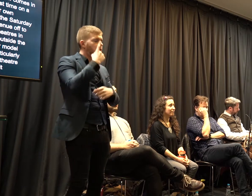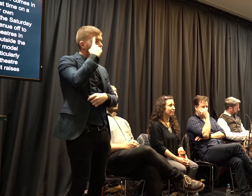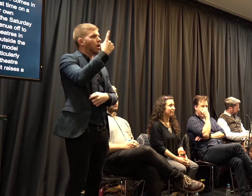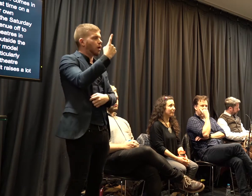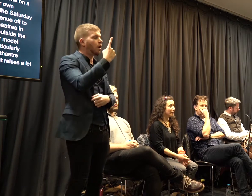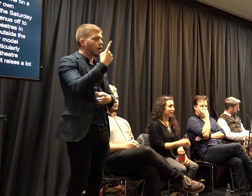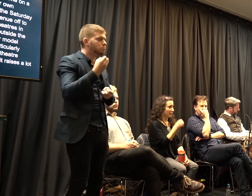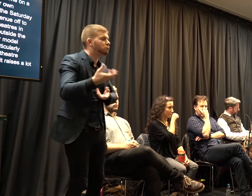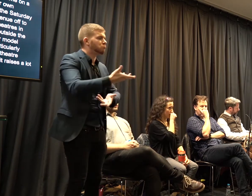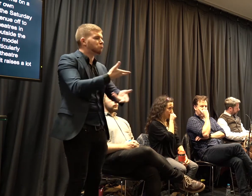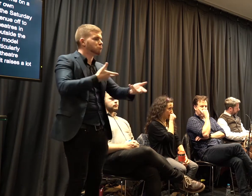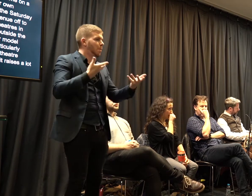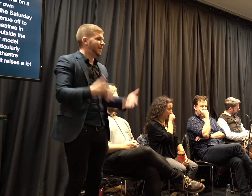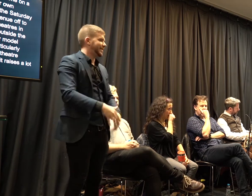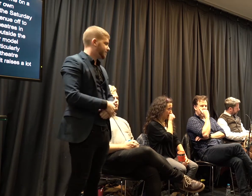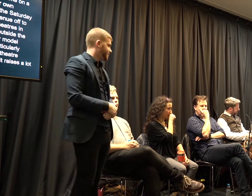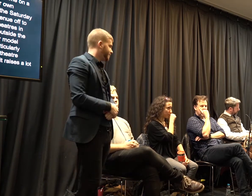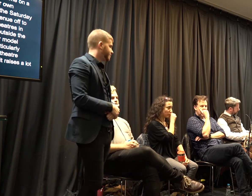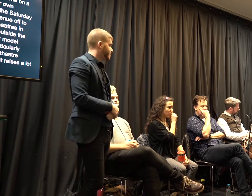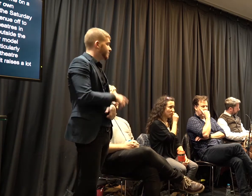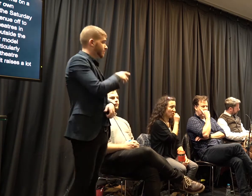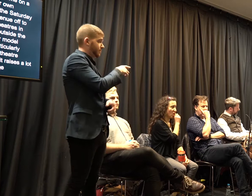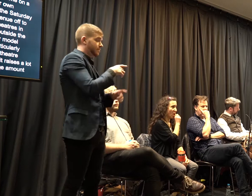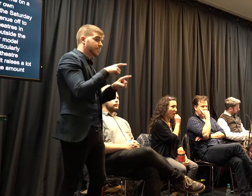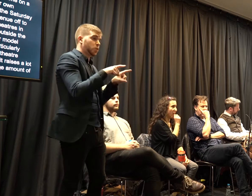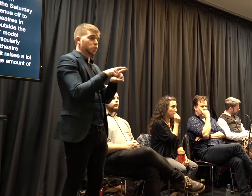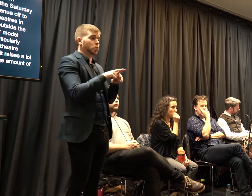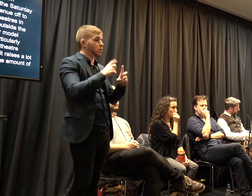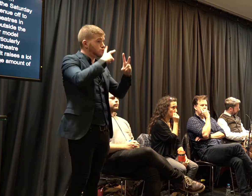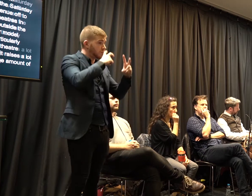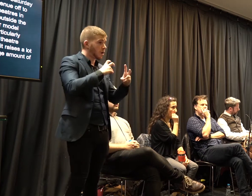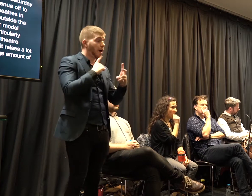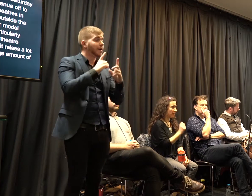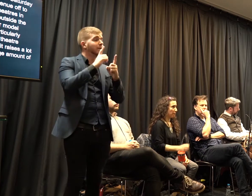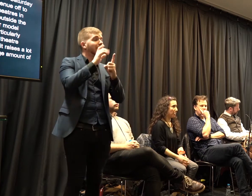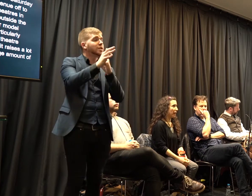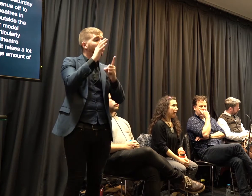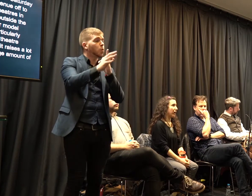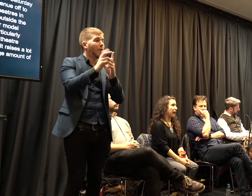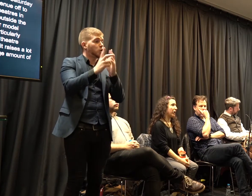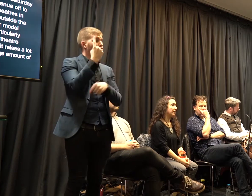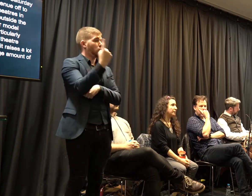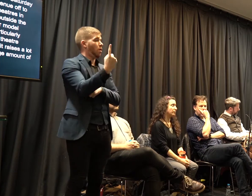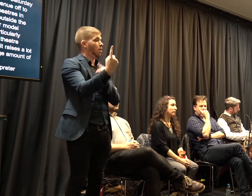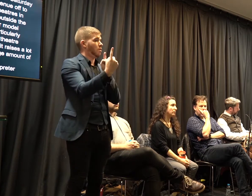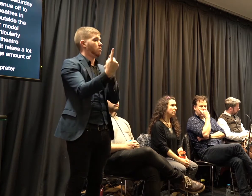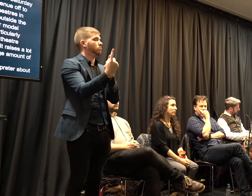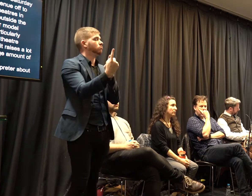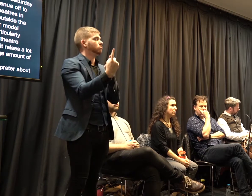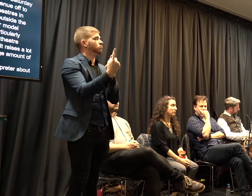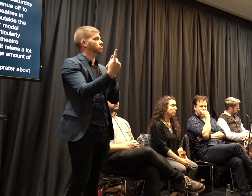huge amount of discussion. What I also did in the research was interview the interpreter about